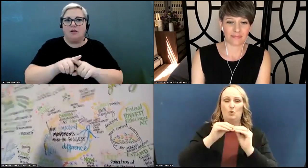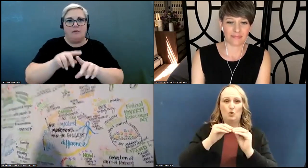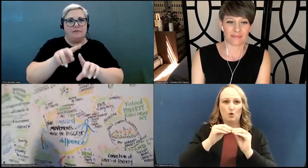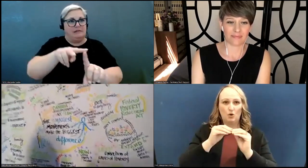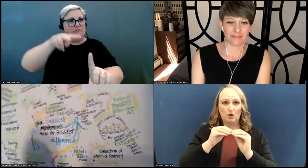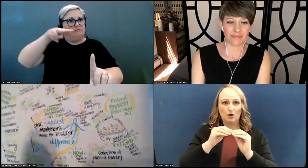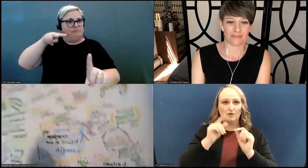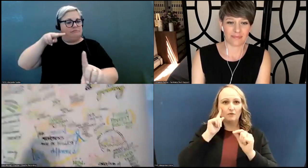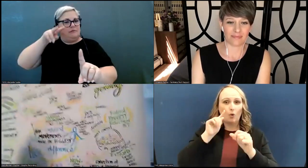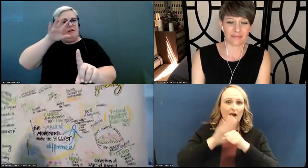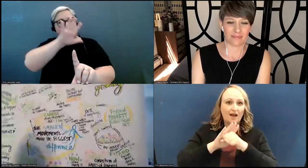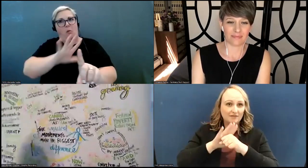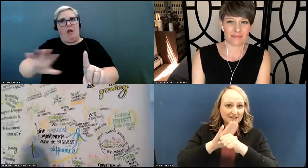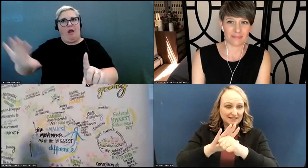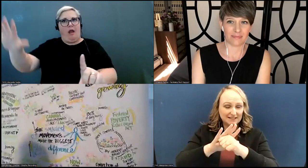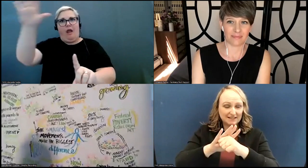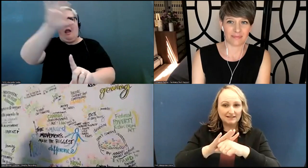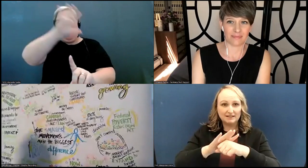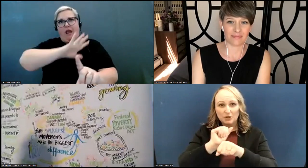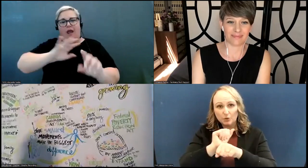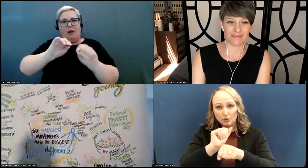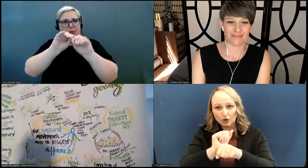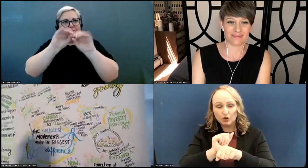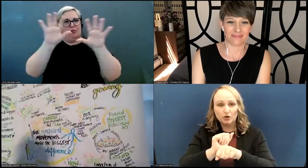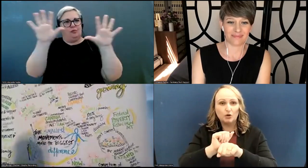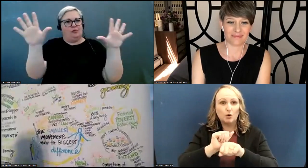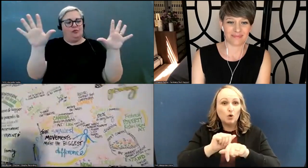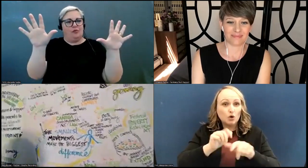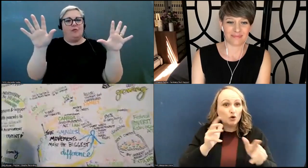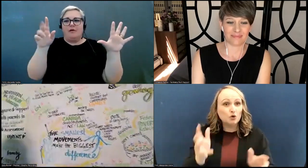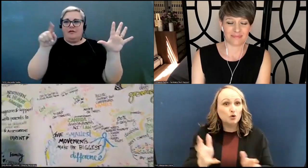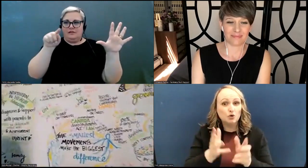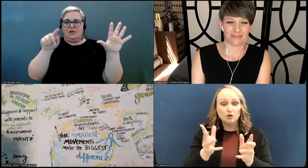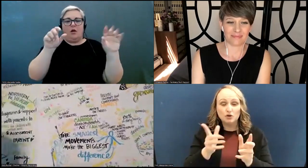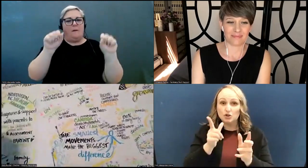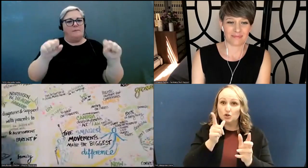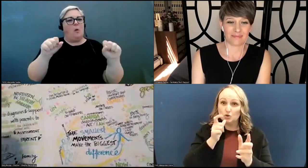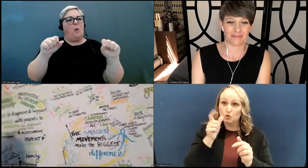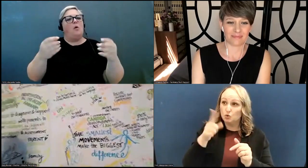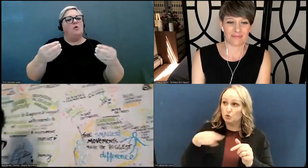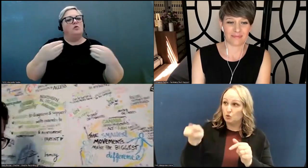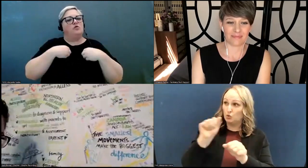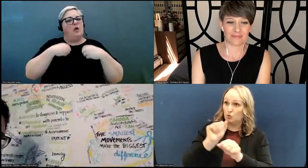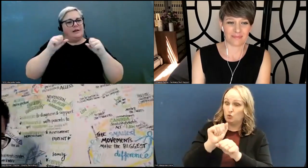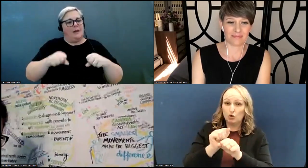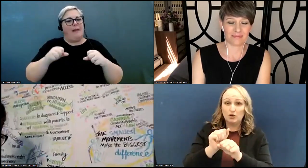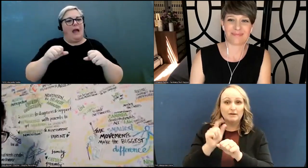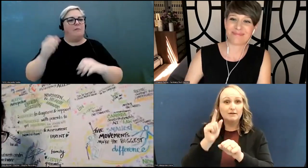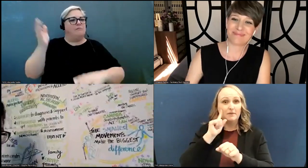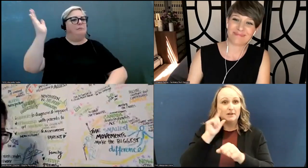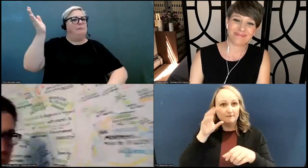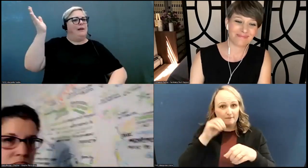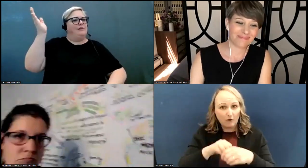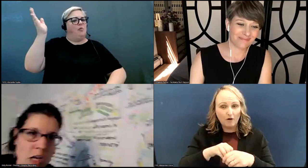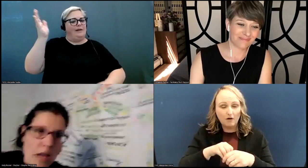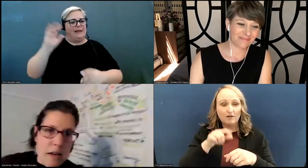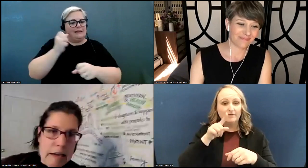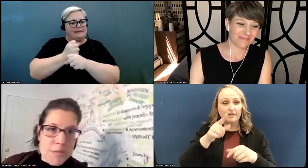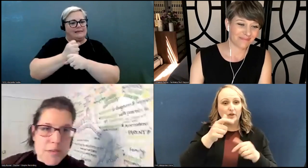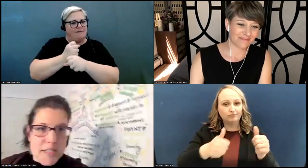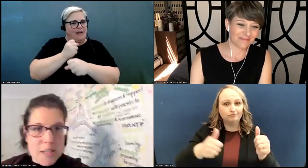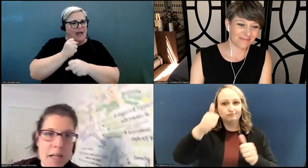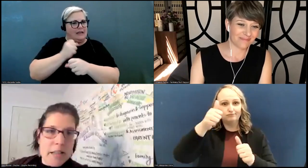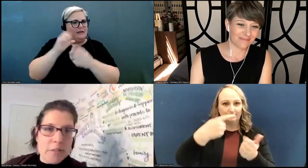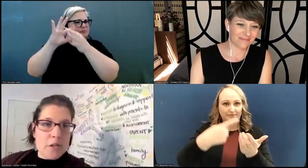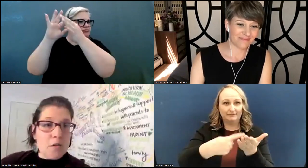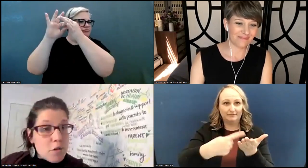some advocacy and some work, or encourage those who do that on our behalf to really be a part of the conversation.